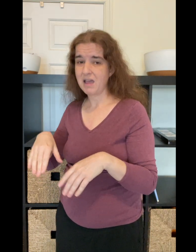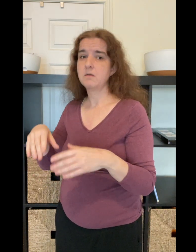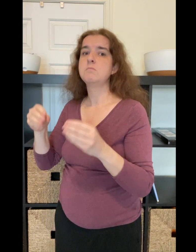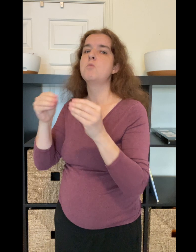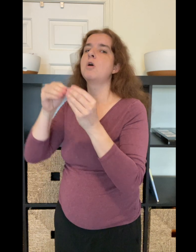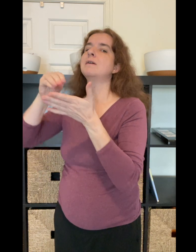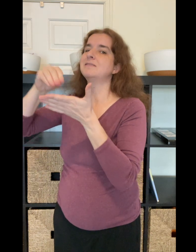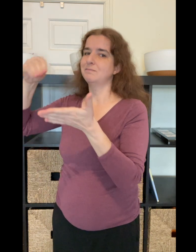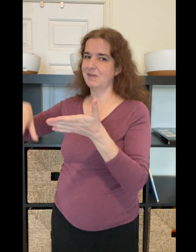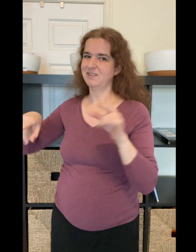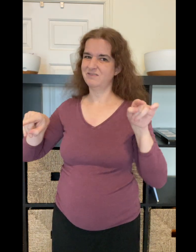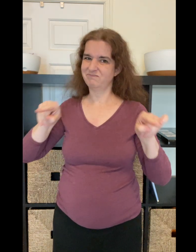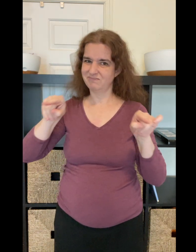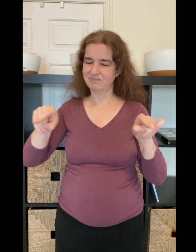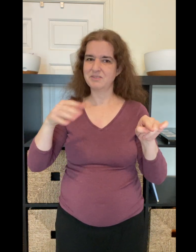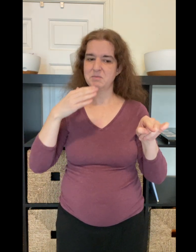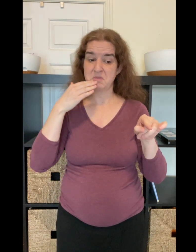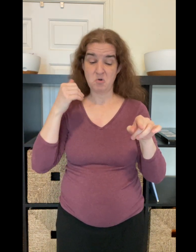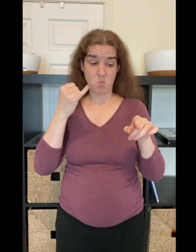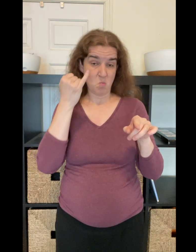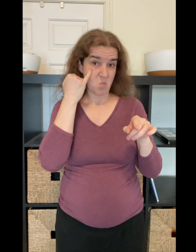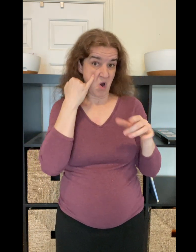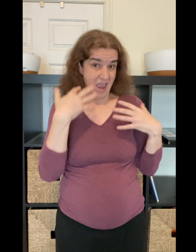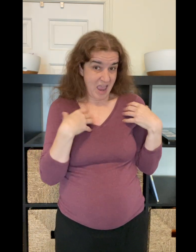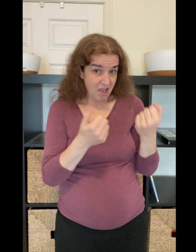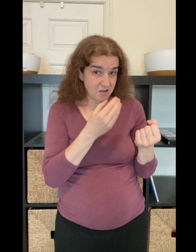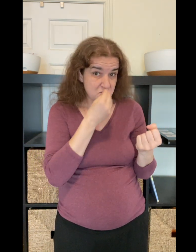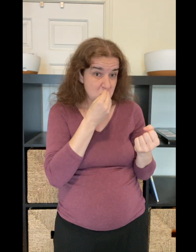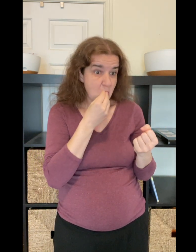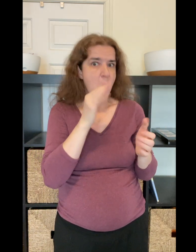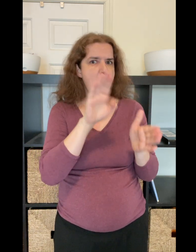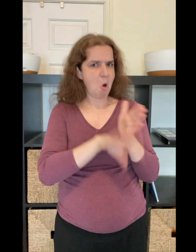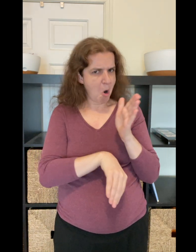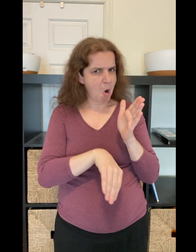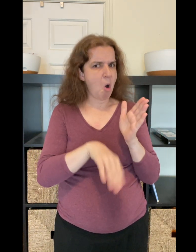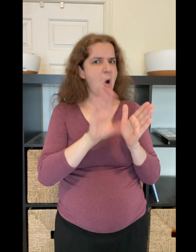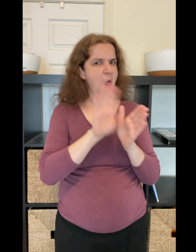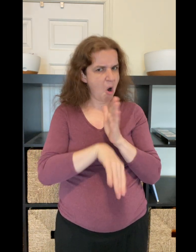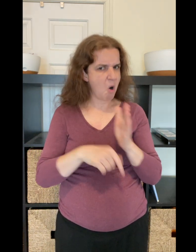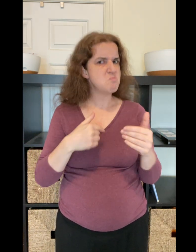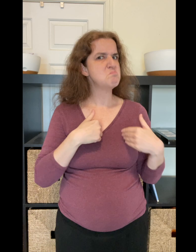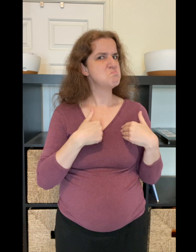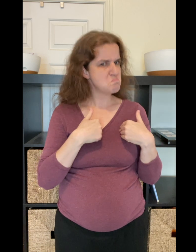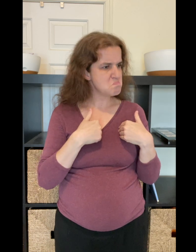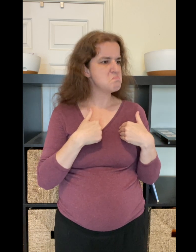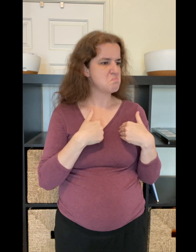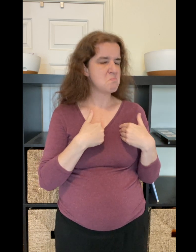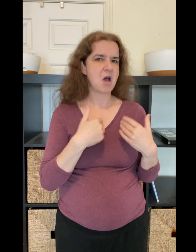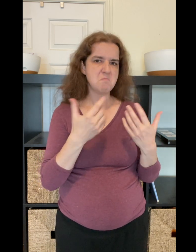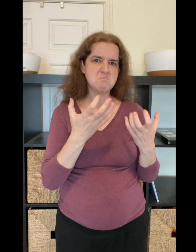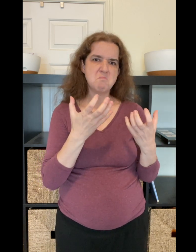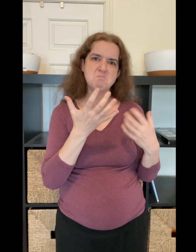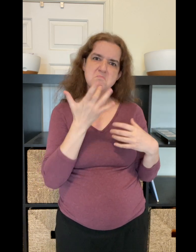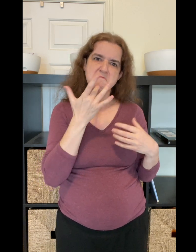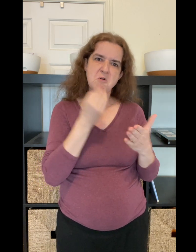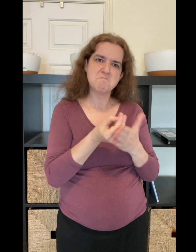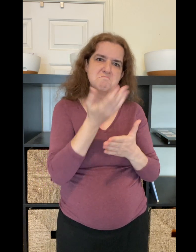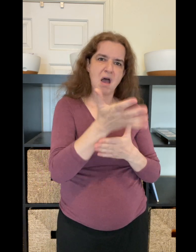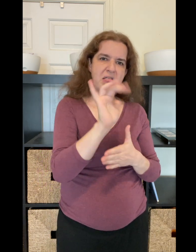would cost less compared with bad food. If healthy food is cheap, maybe